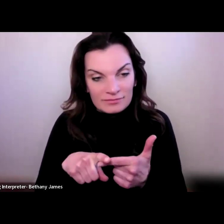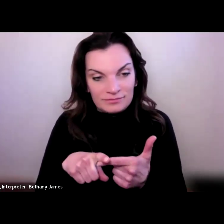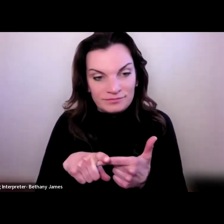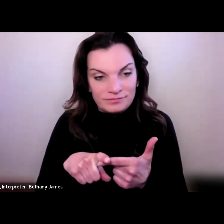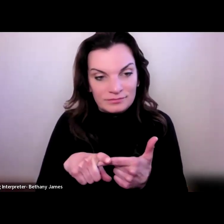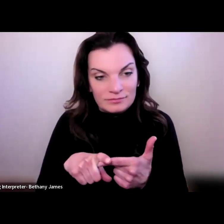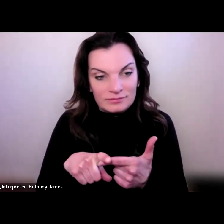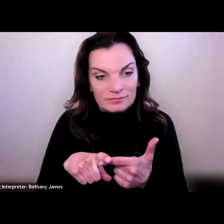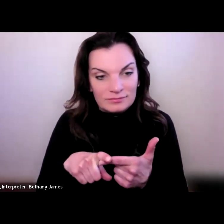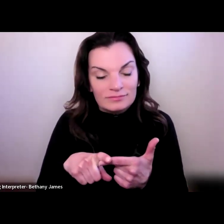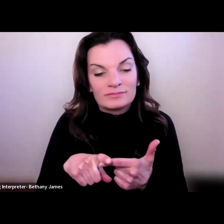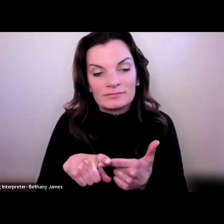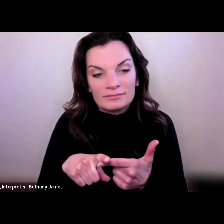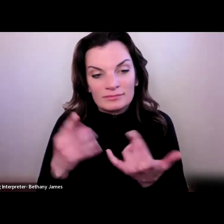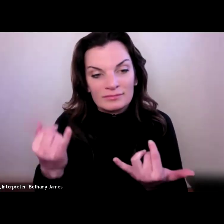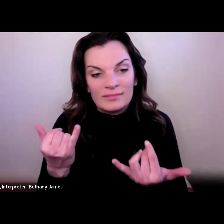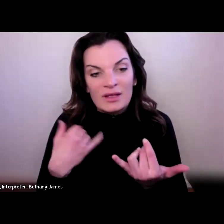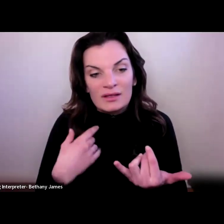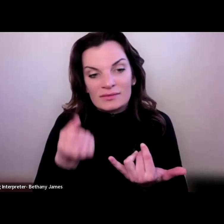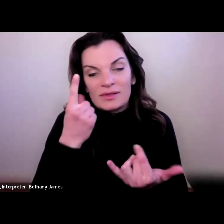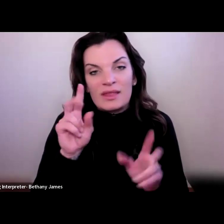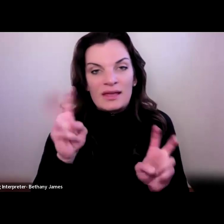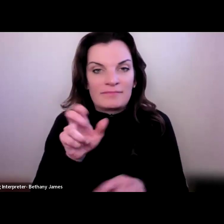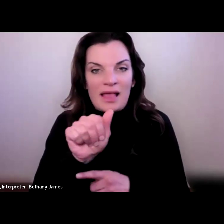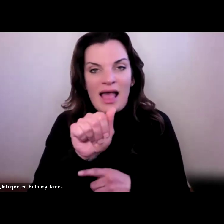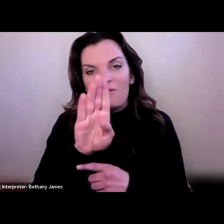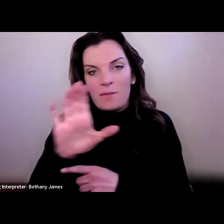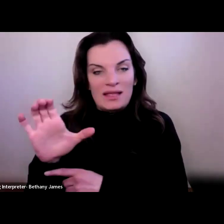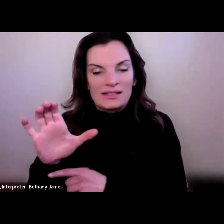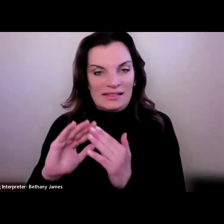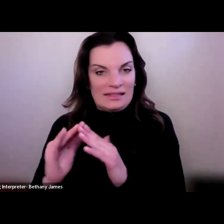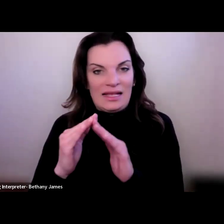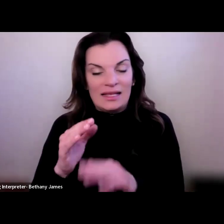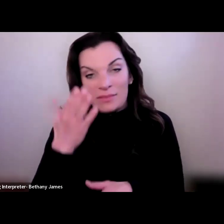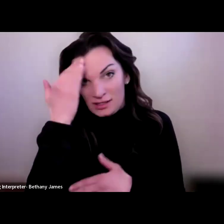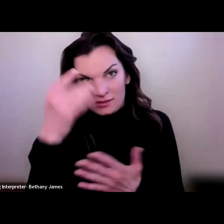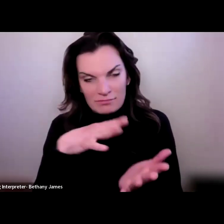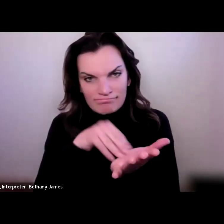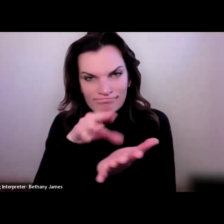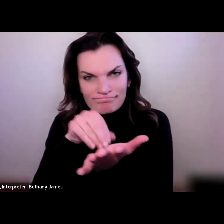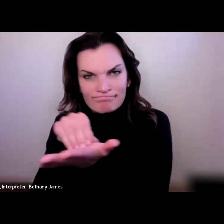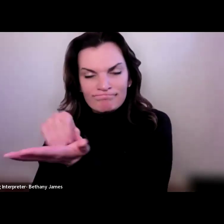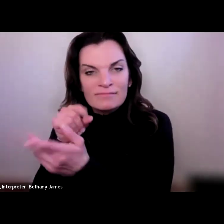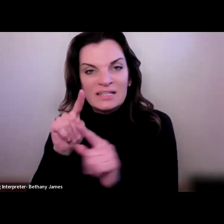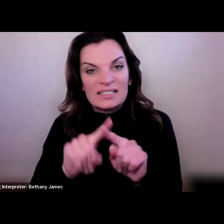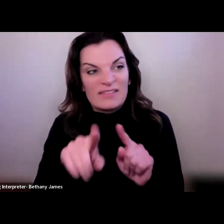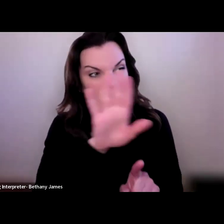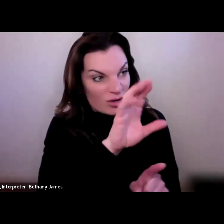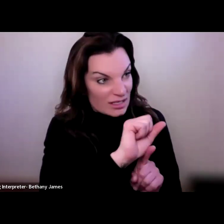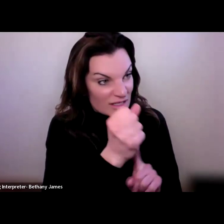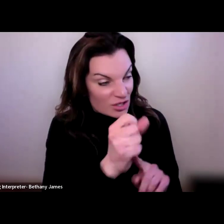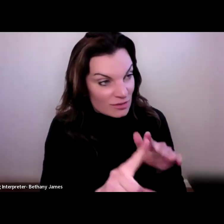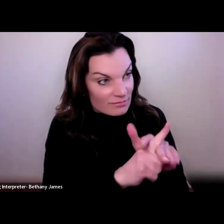my introduction to what I think of now as Alphabet City, because I started to learn about all of these different conditions that other people have had for